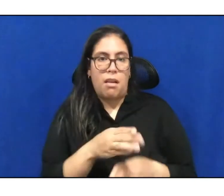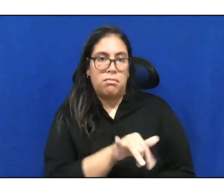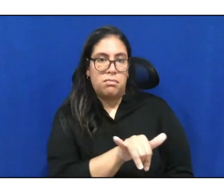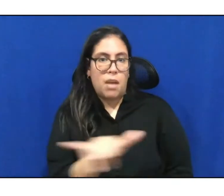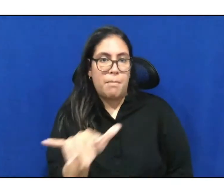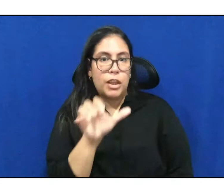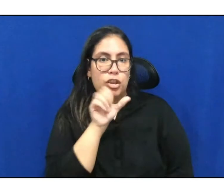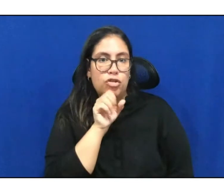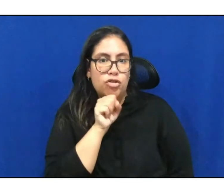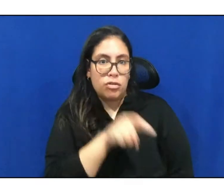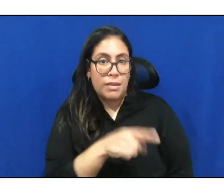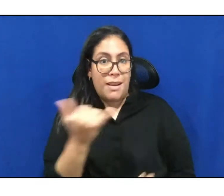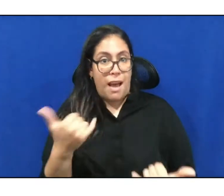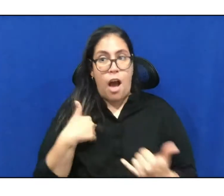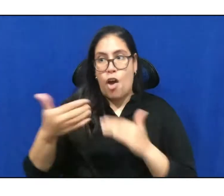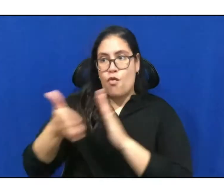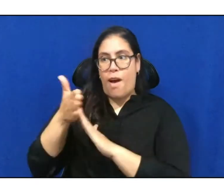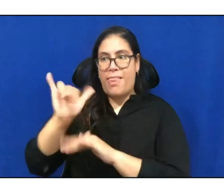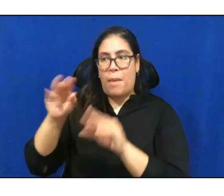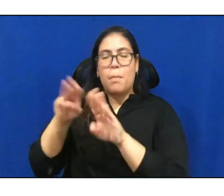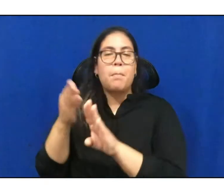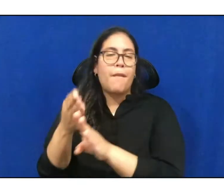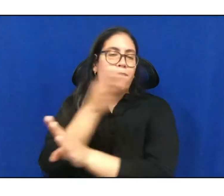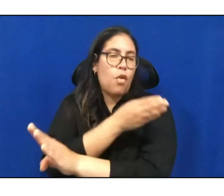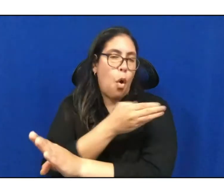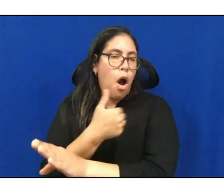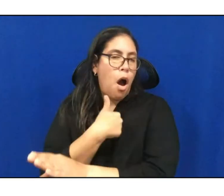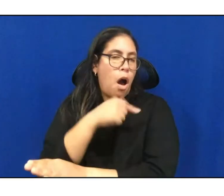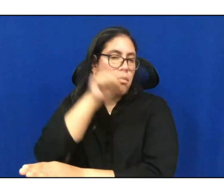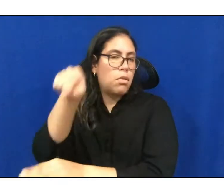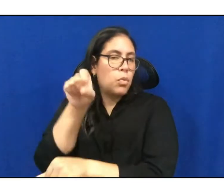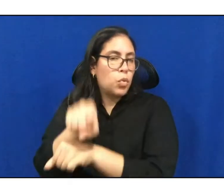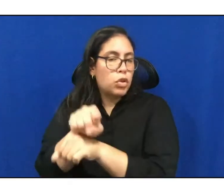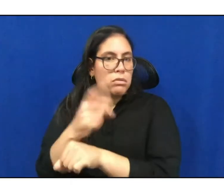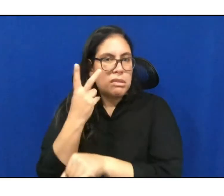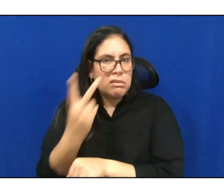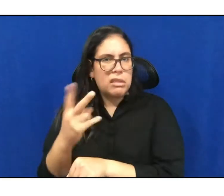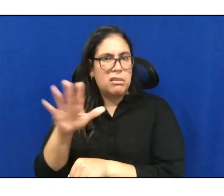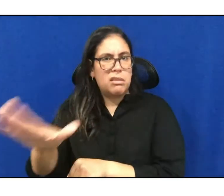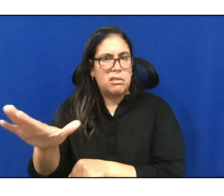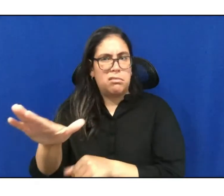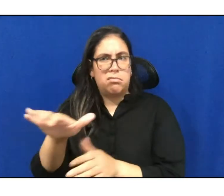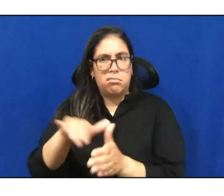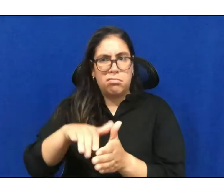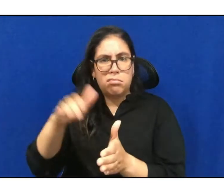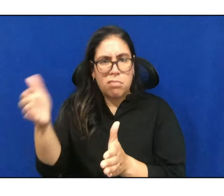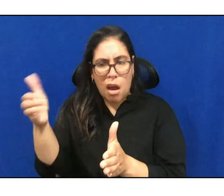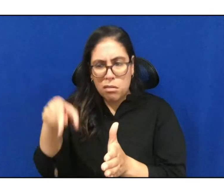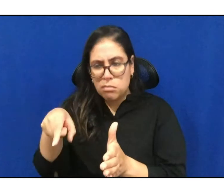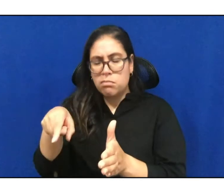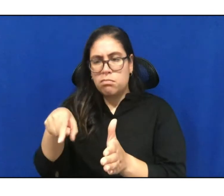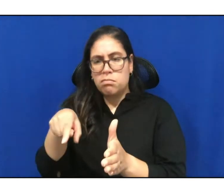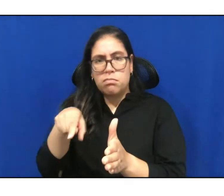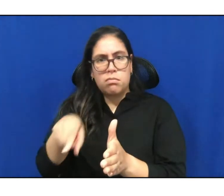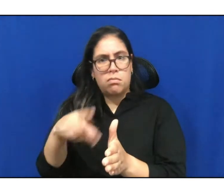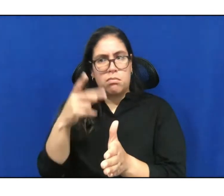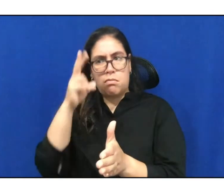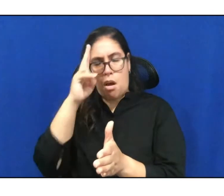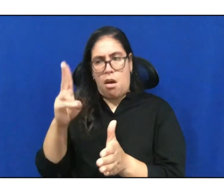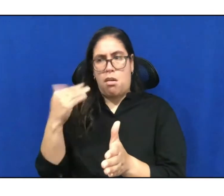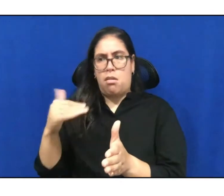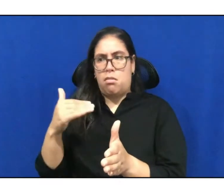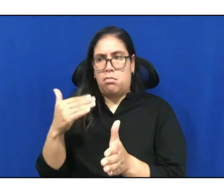museum that I now run. It was before I ran it, to see his casket, which we have the honor of holding in the museum.